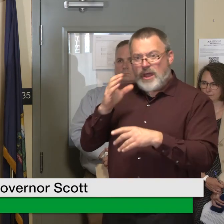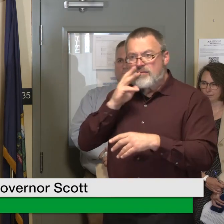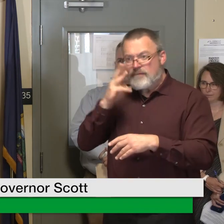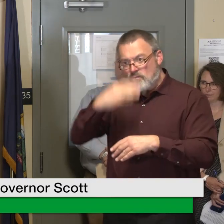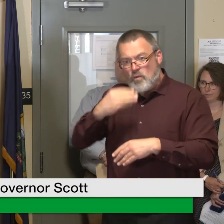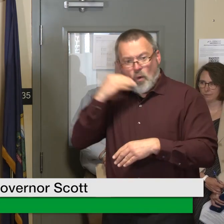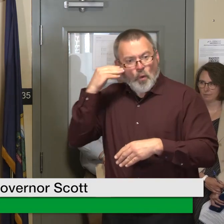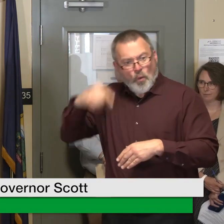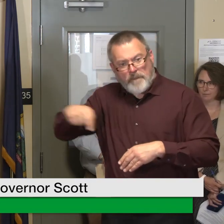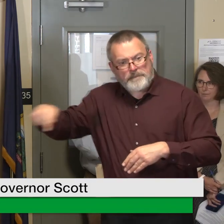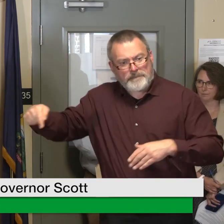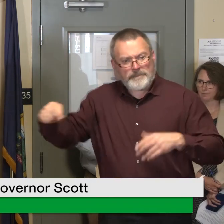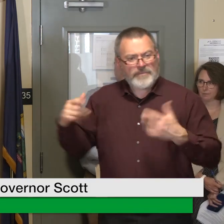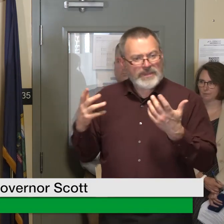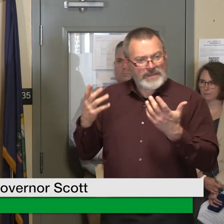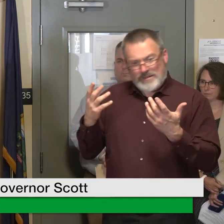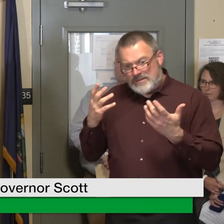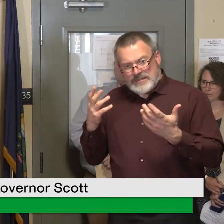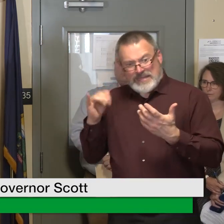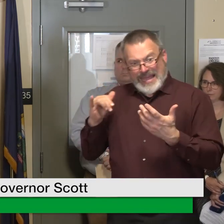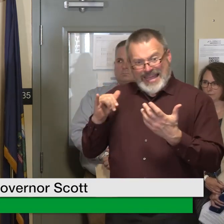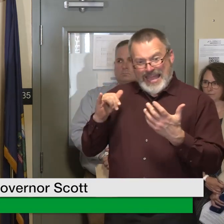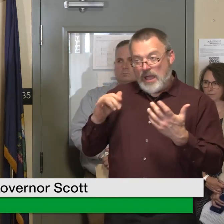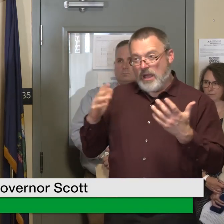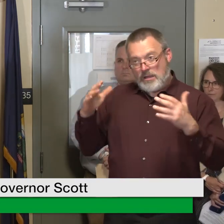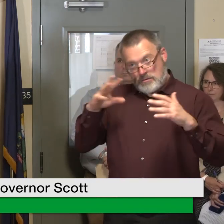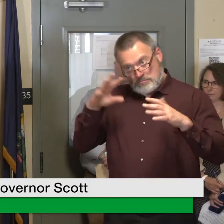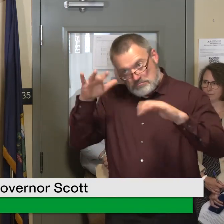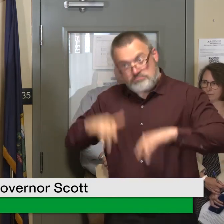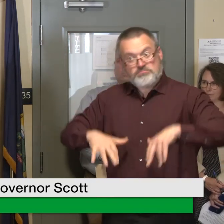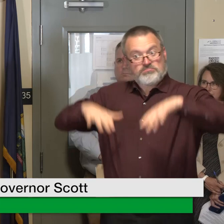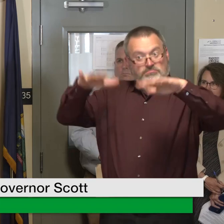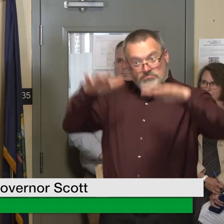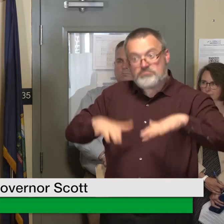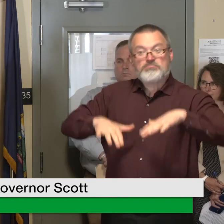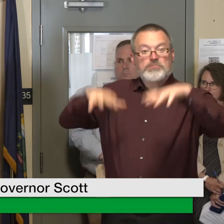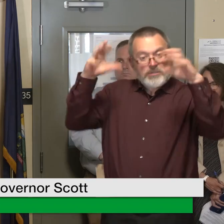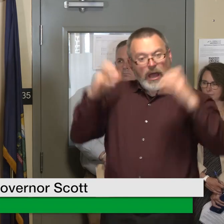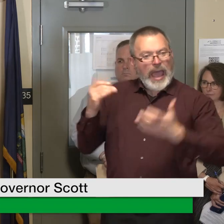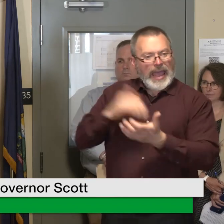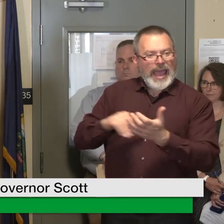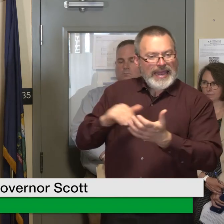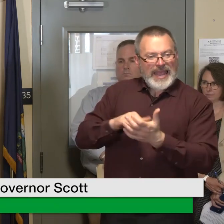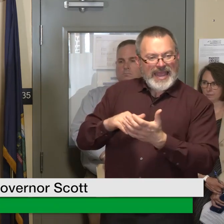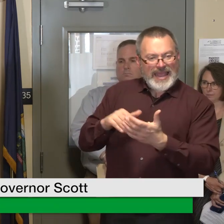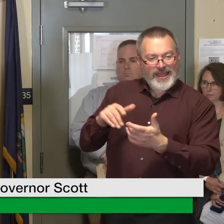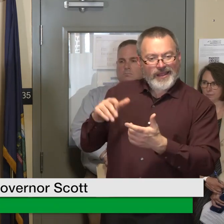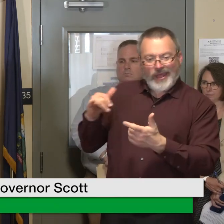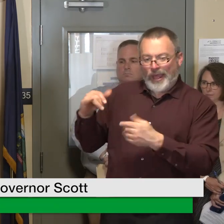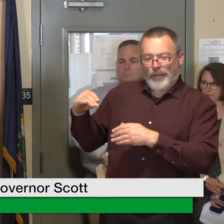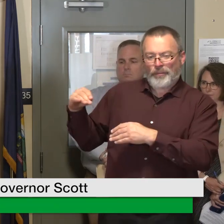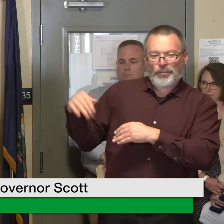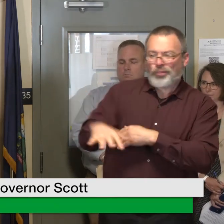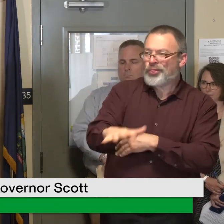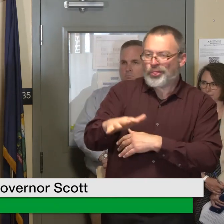at farms that continually flood and input nutrients into our watershed? We've actually